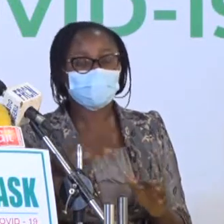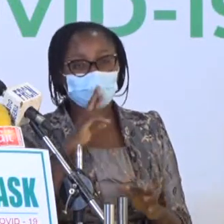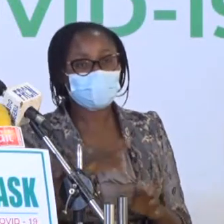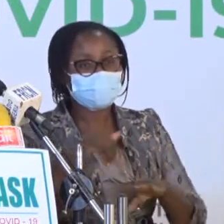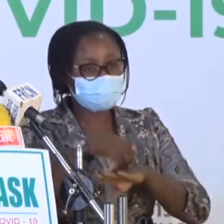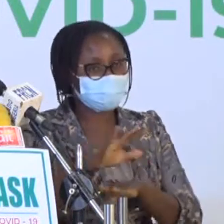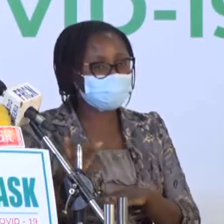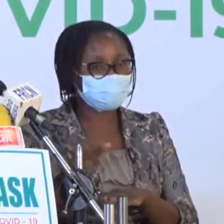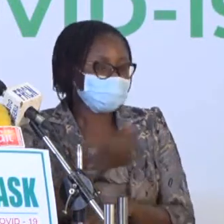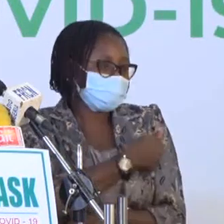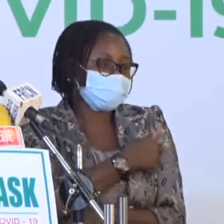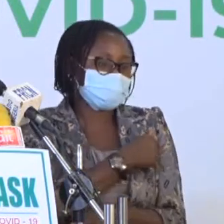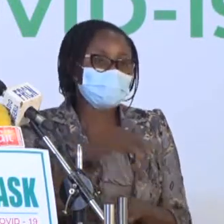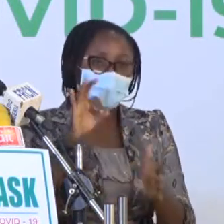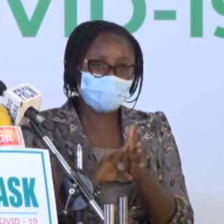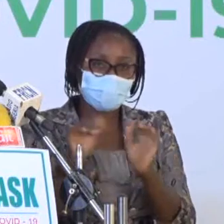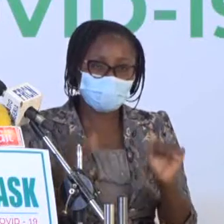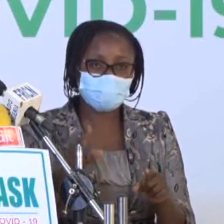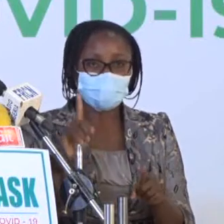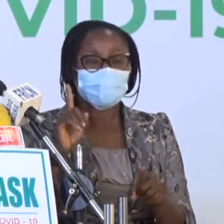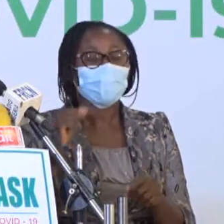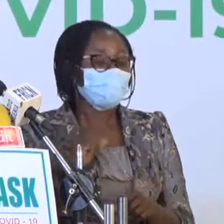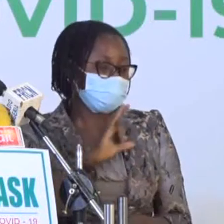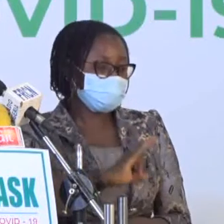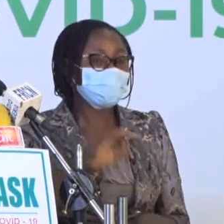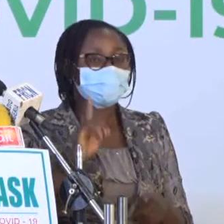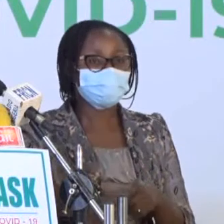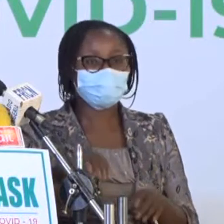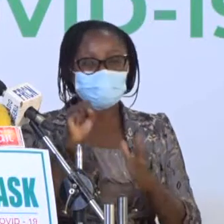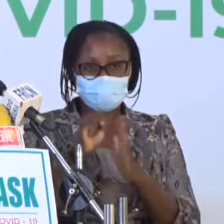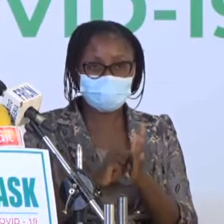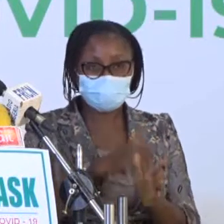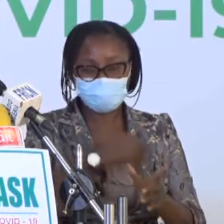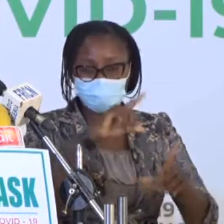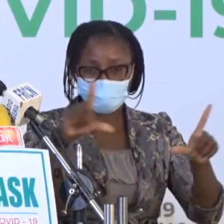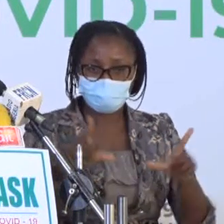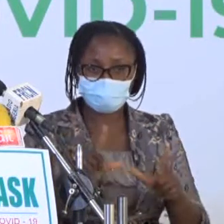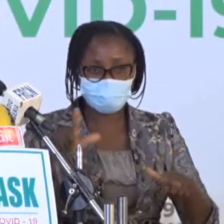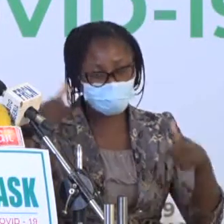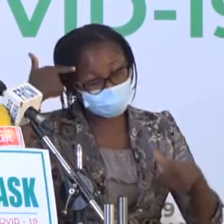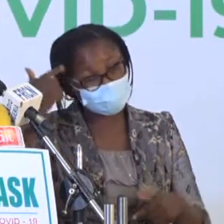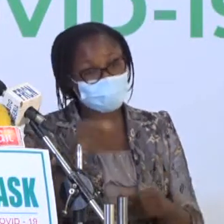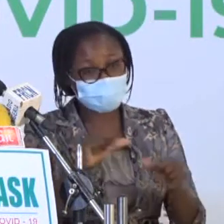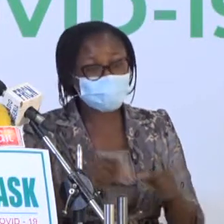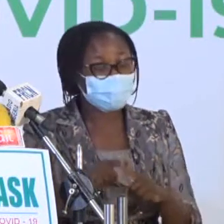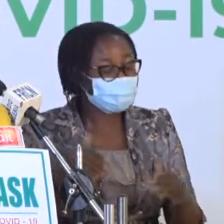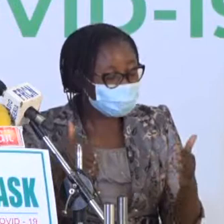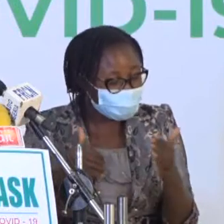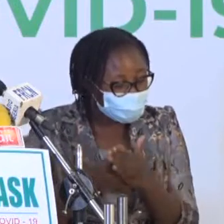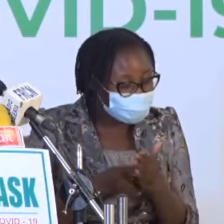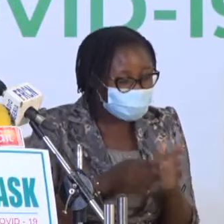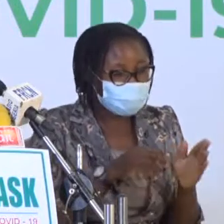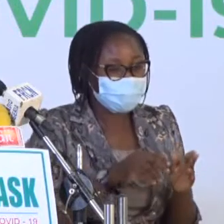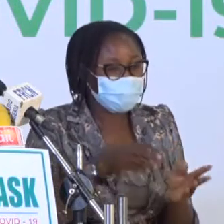COVID-19 vaccination, beginning with healthcare workers who are often at the risk of exposure to infections, being the